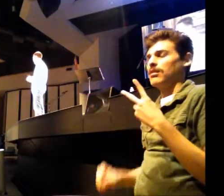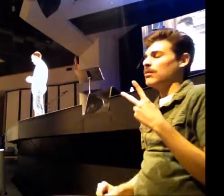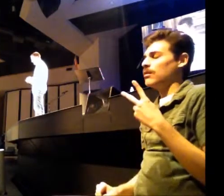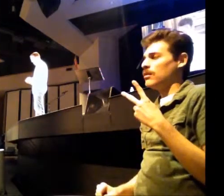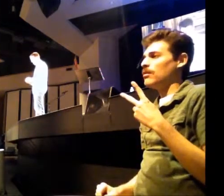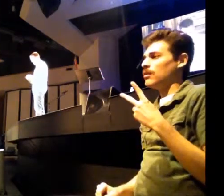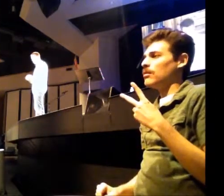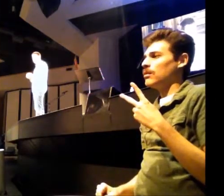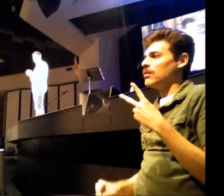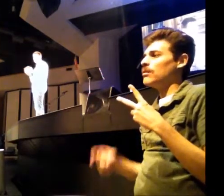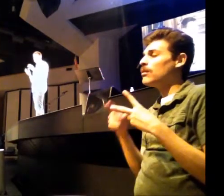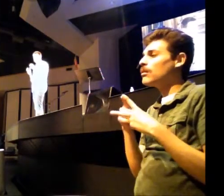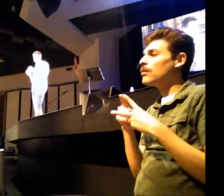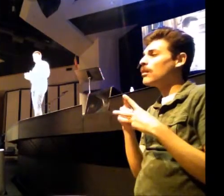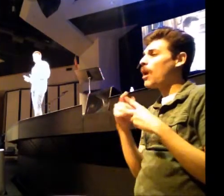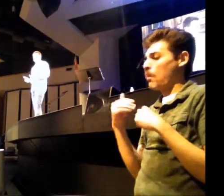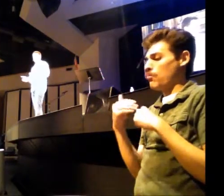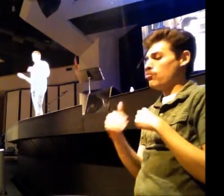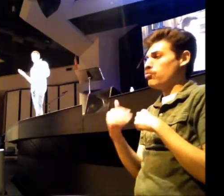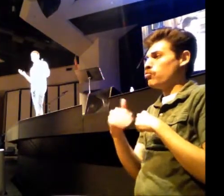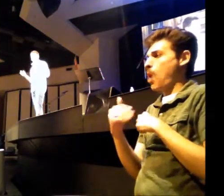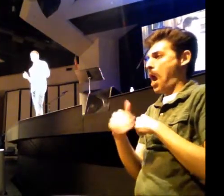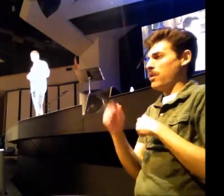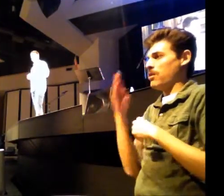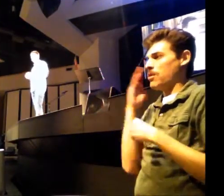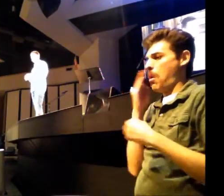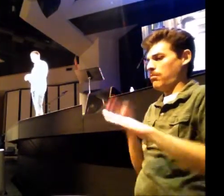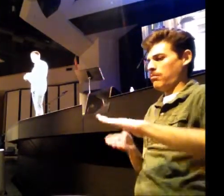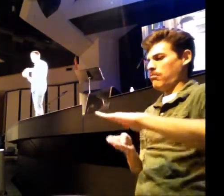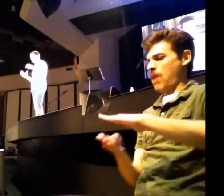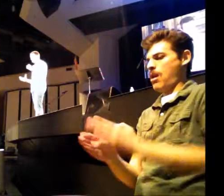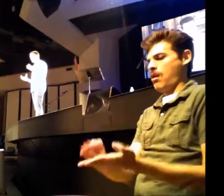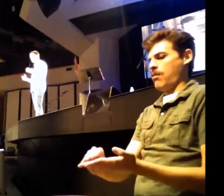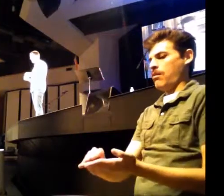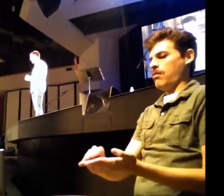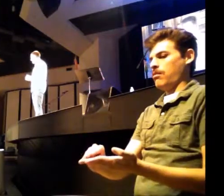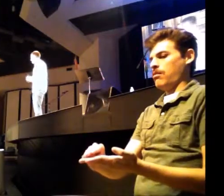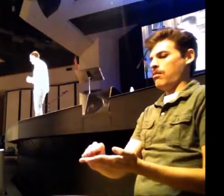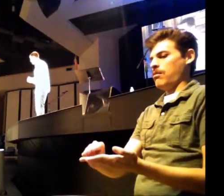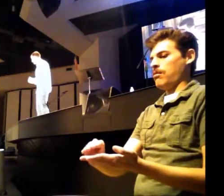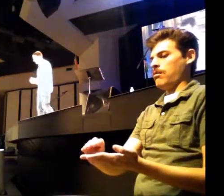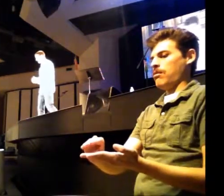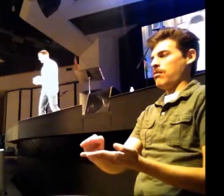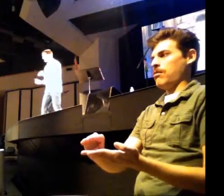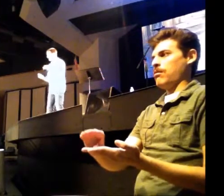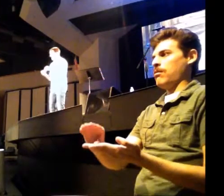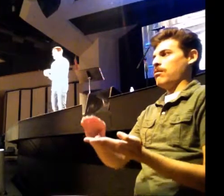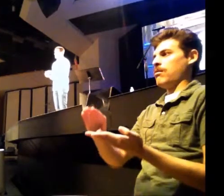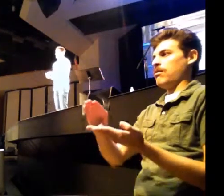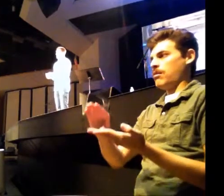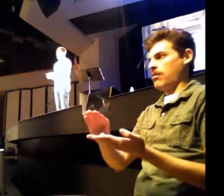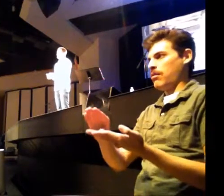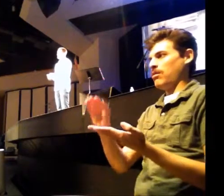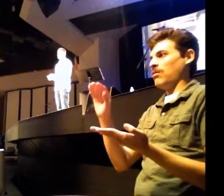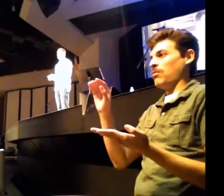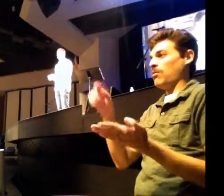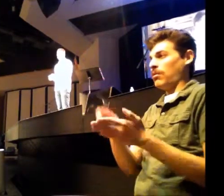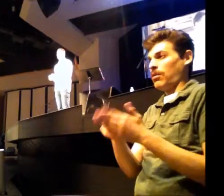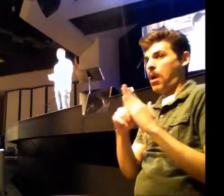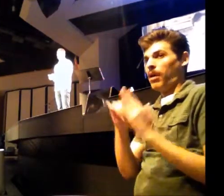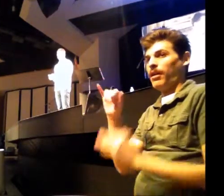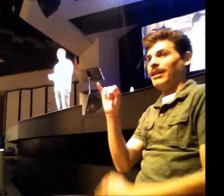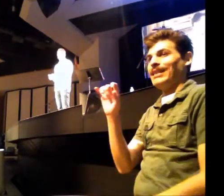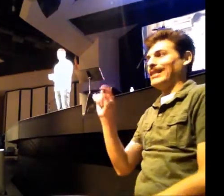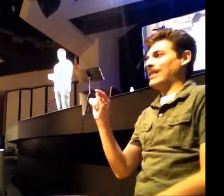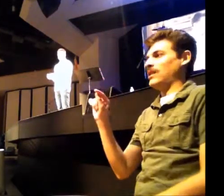the way that, bread is made to rise, the way that you find leavened bread is ultimately that yeast is added to it. Well, in